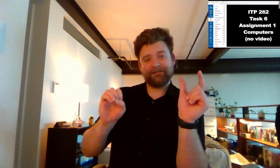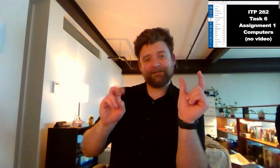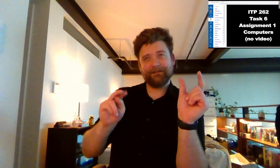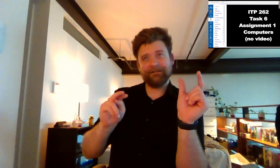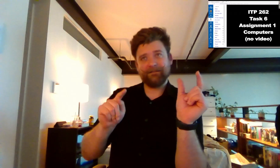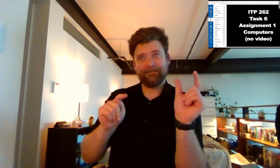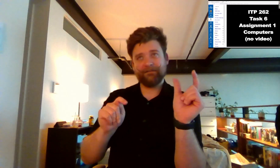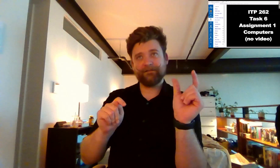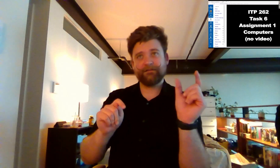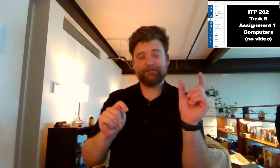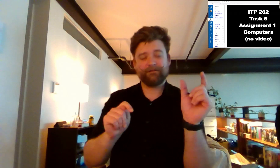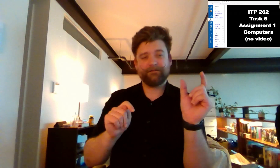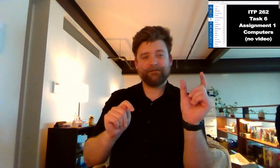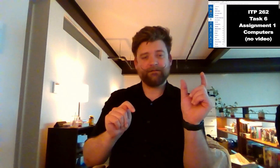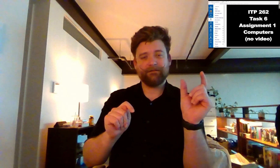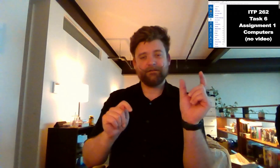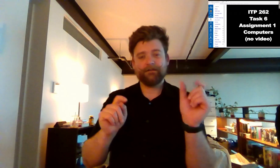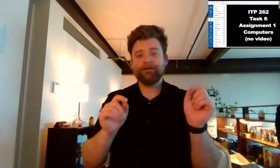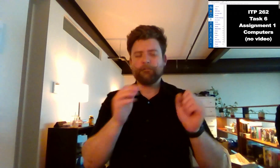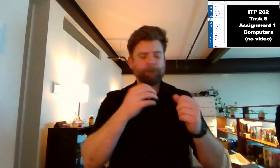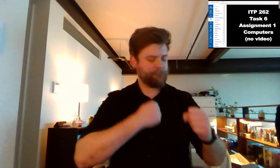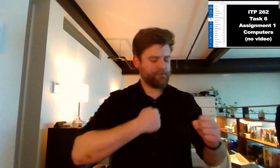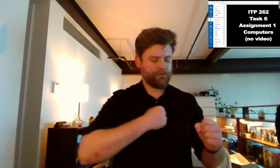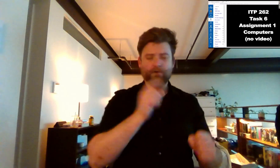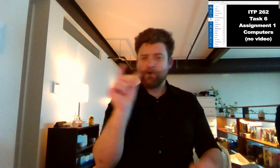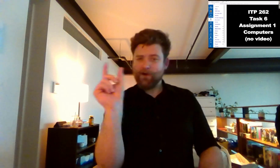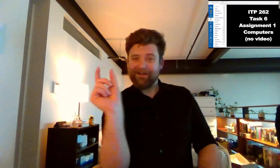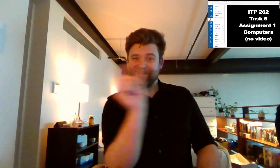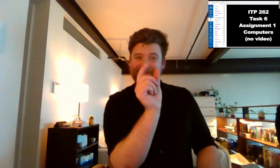Now, when some of you use a typewriter and you're finished,